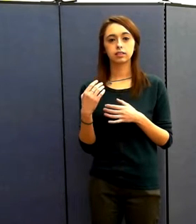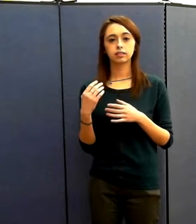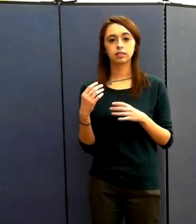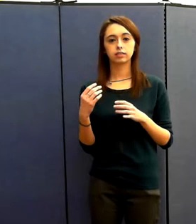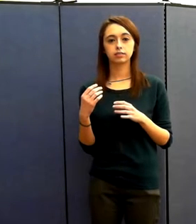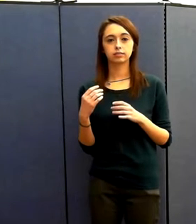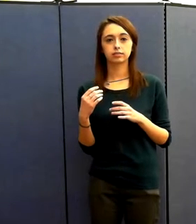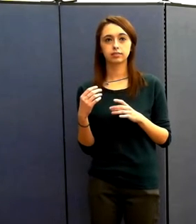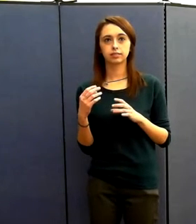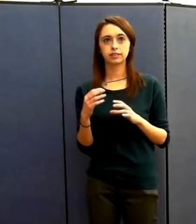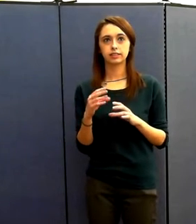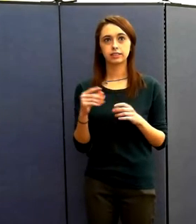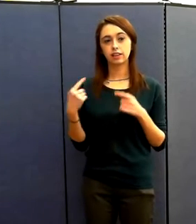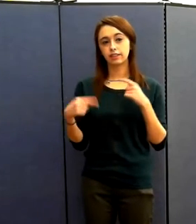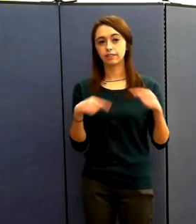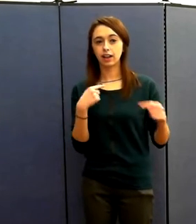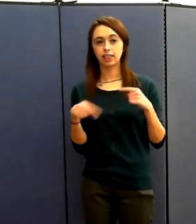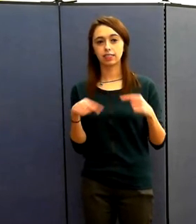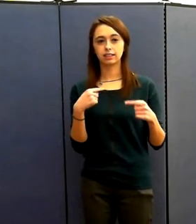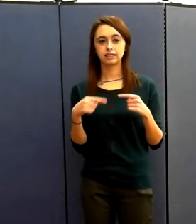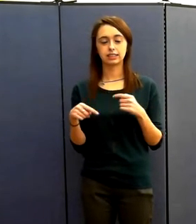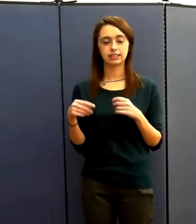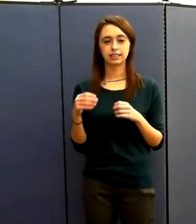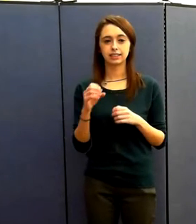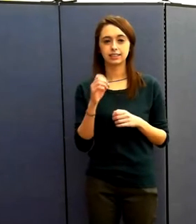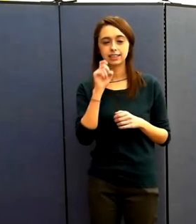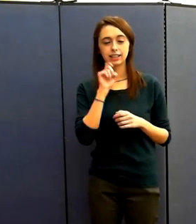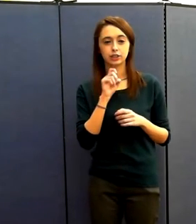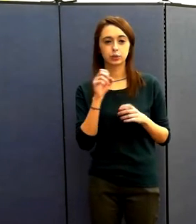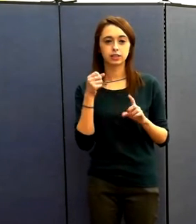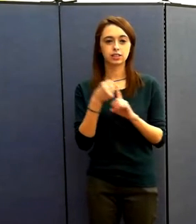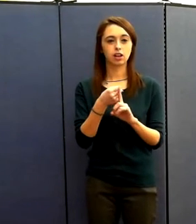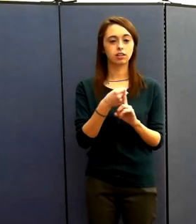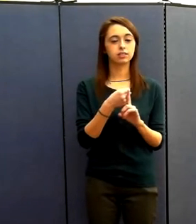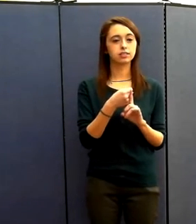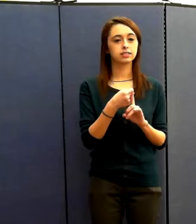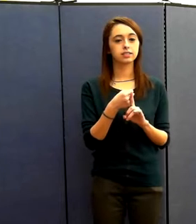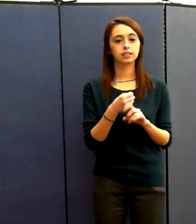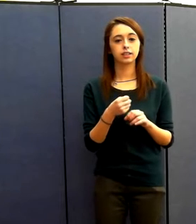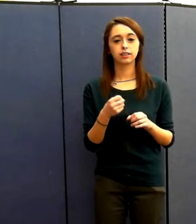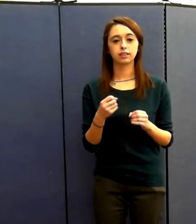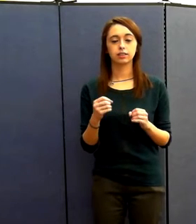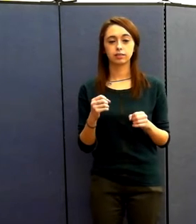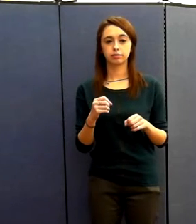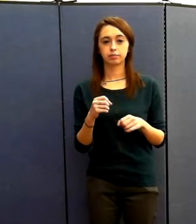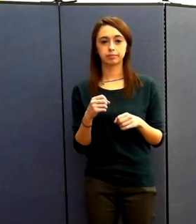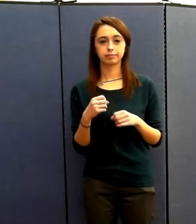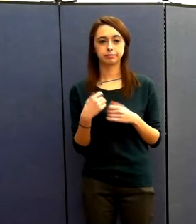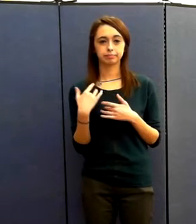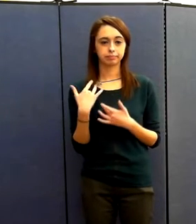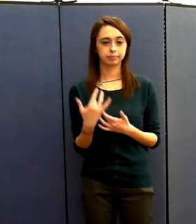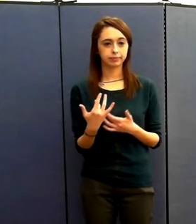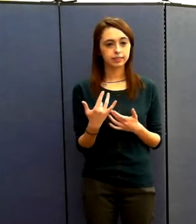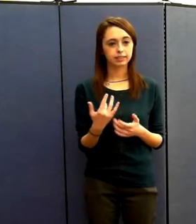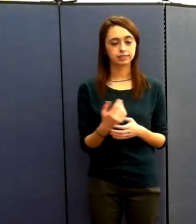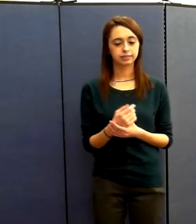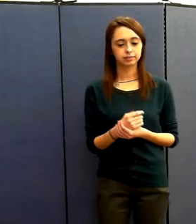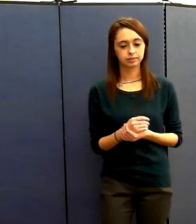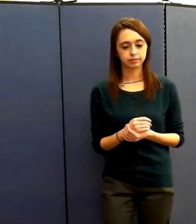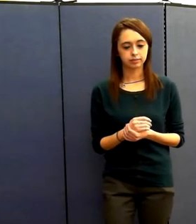sexual assault on her body in multiple occasions. And while it has mostly been from people outside the queer